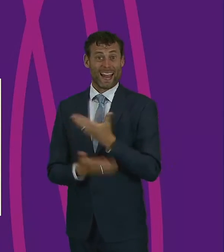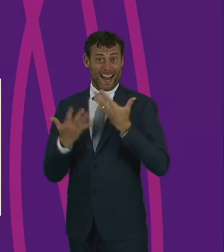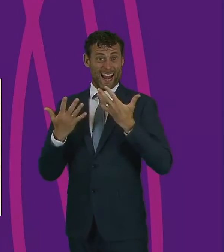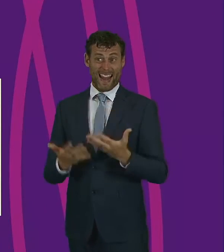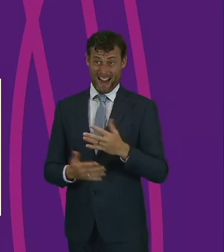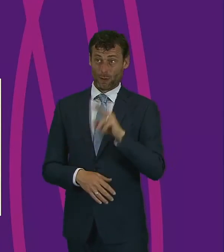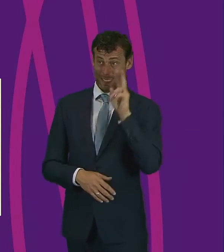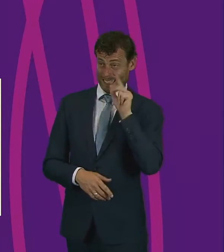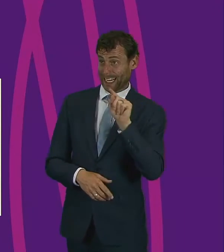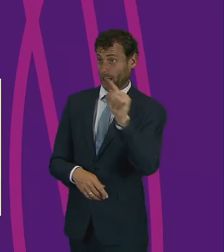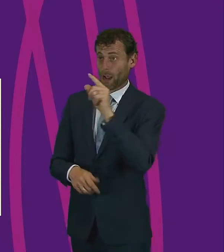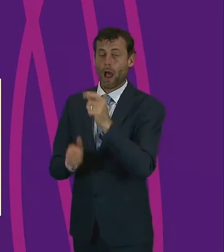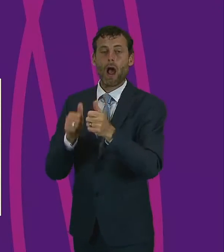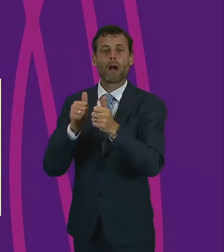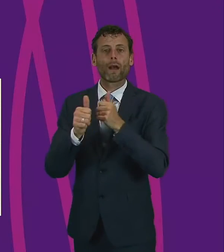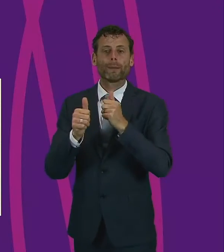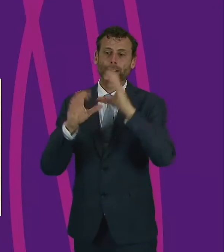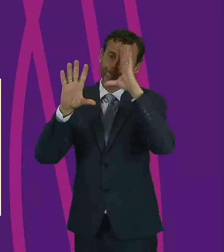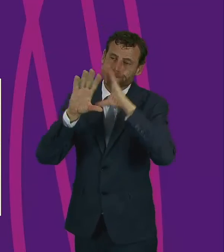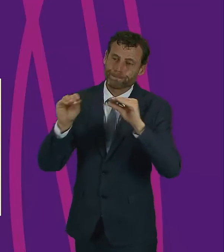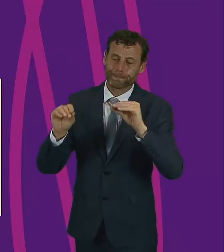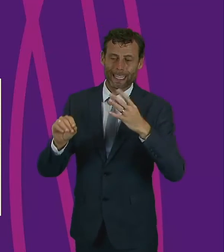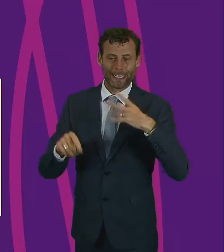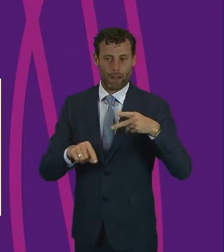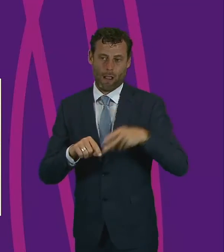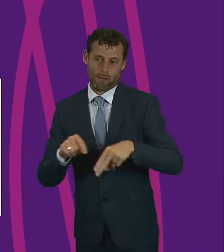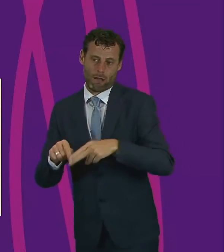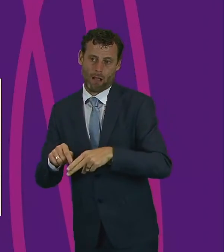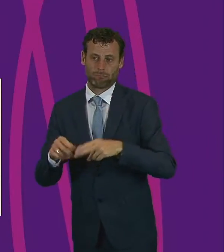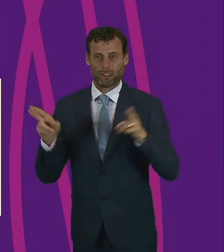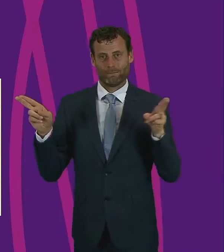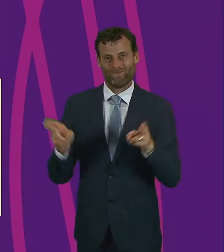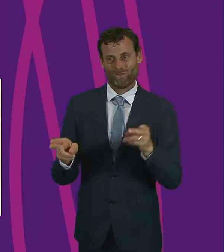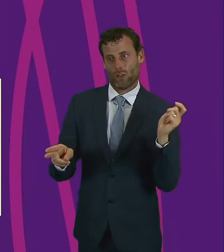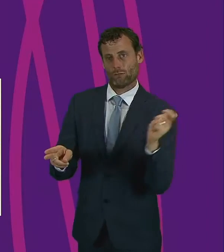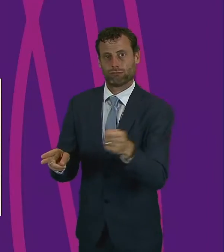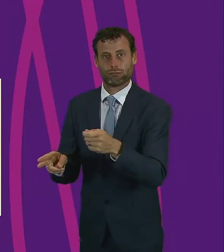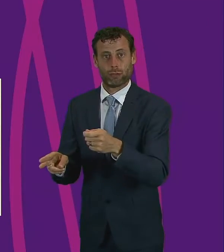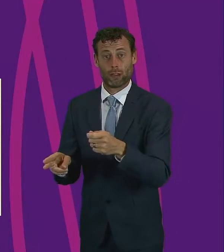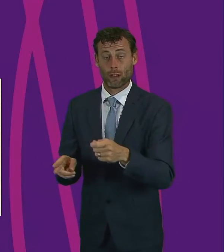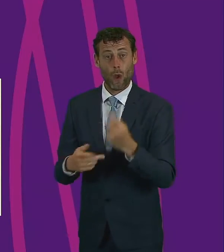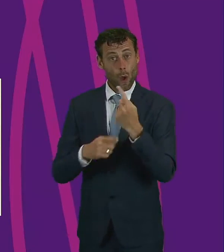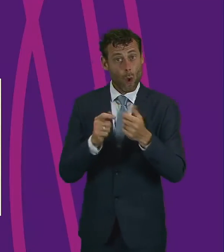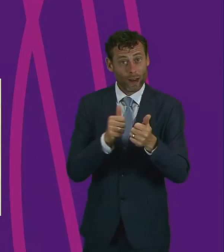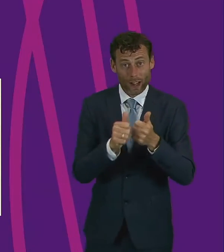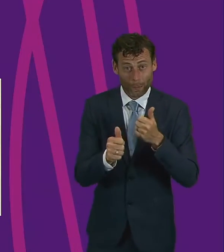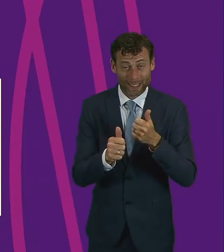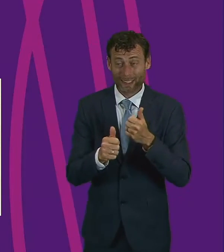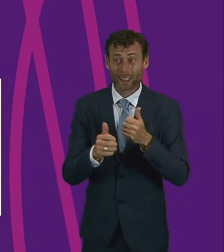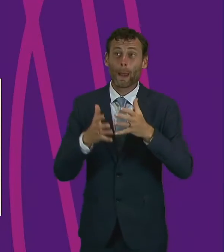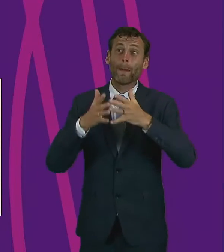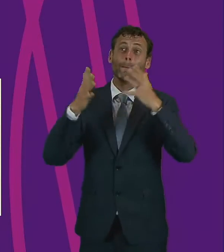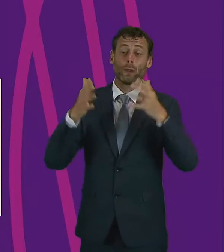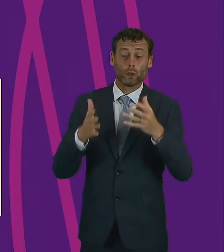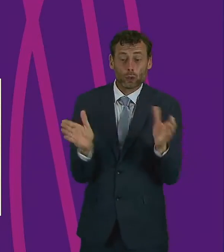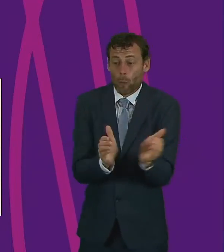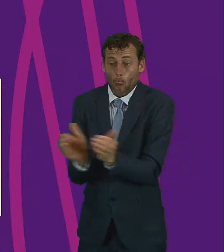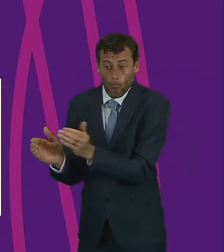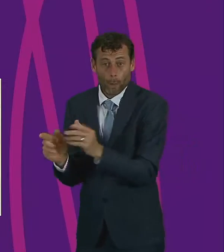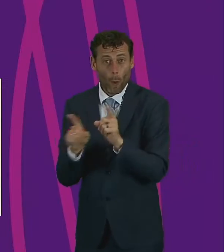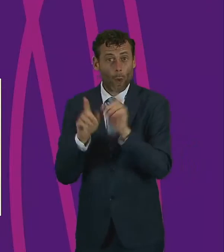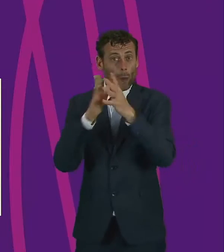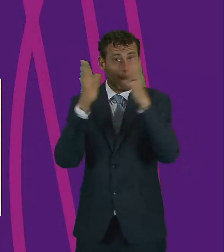closing altogether. And it's not just small companies, important as they are, it's household names. Debenhams, Shearing Holidays, Rolls-Royce,